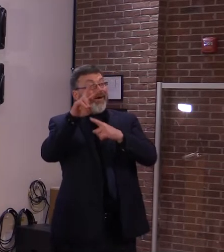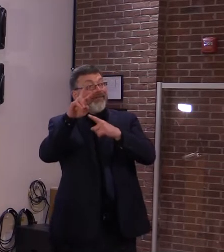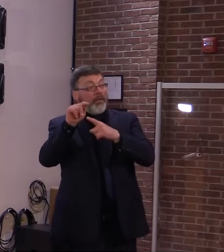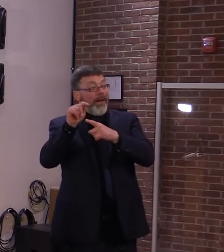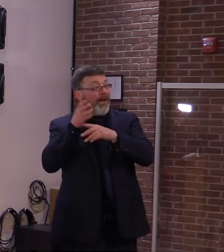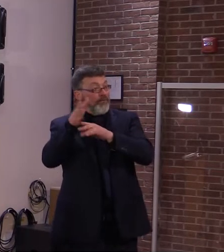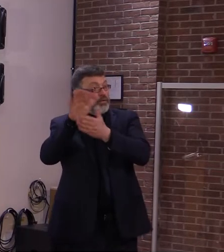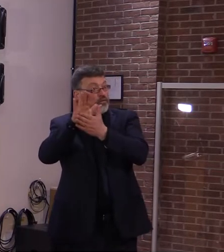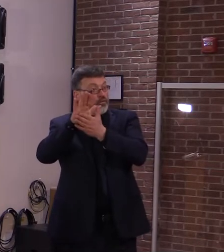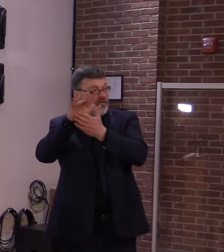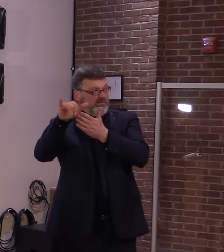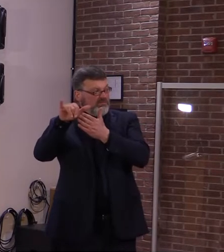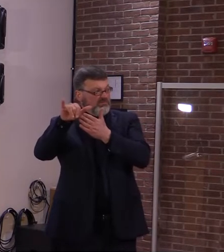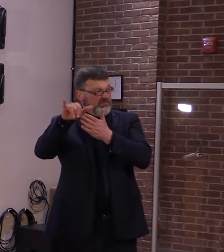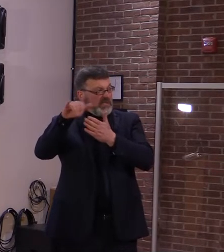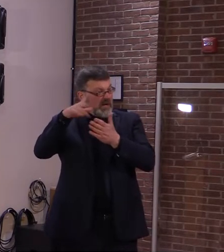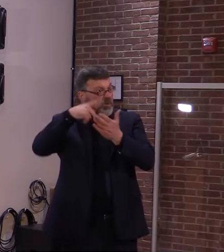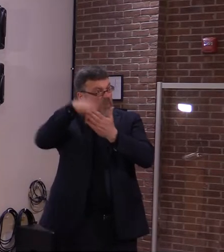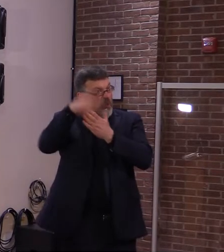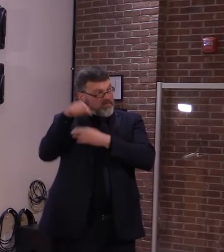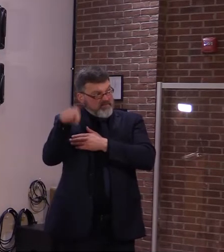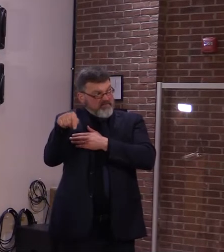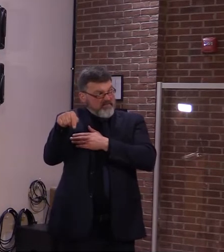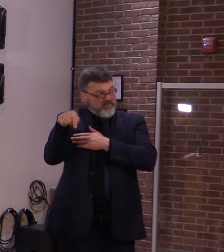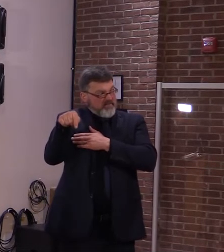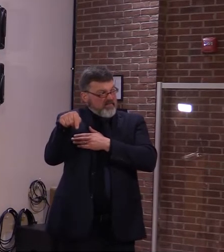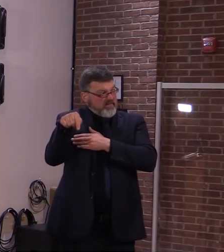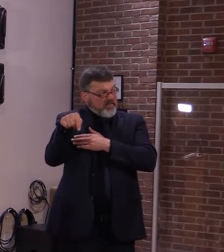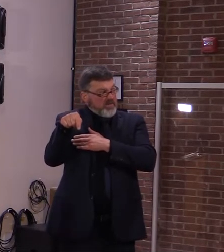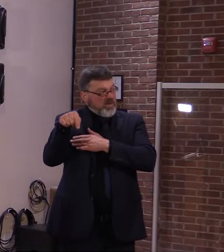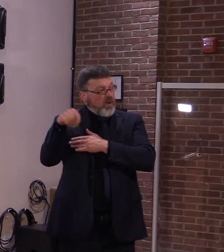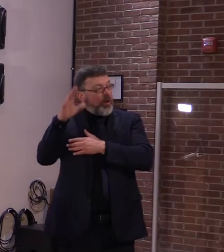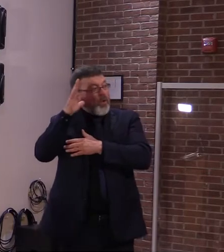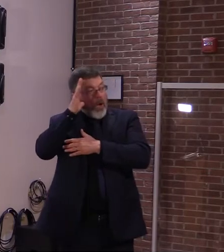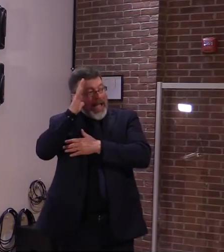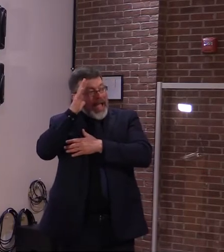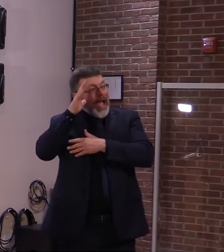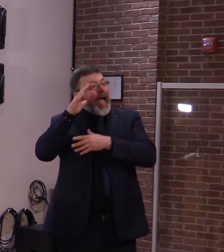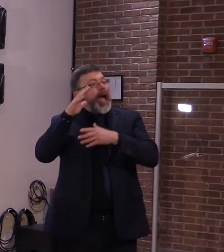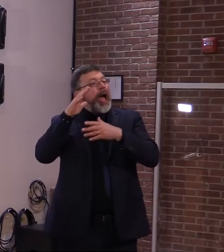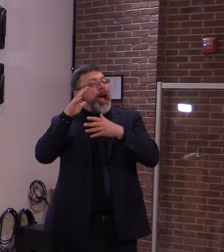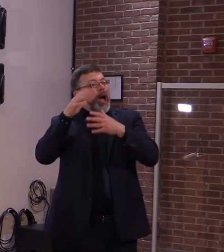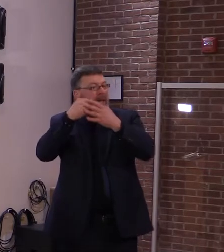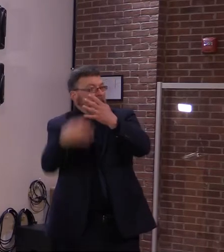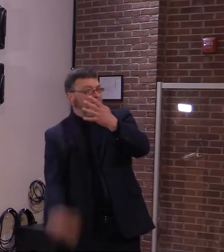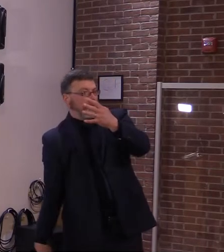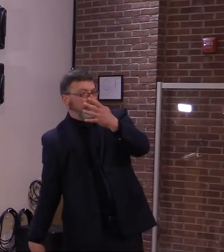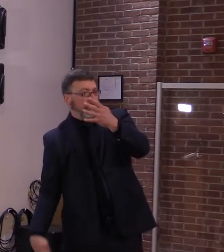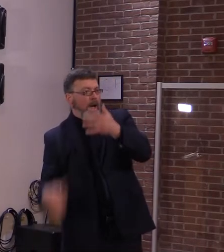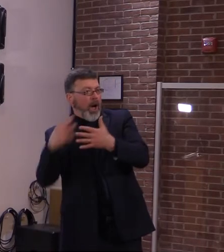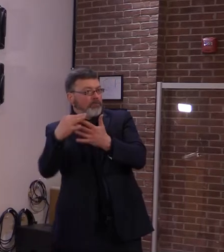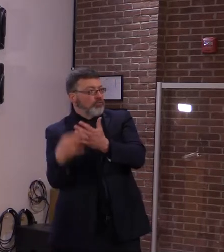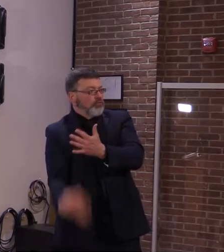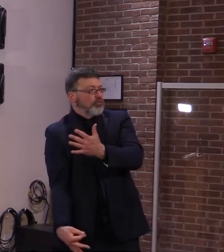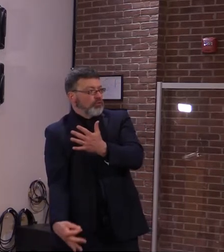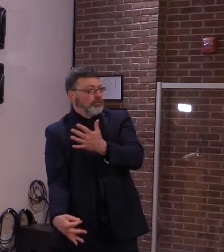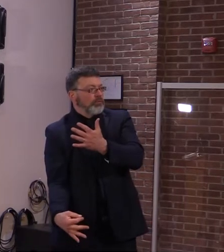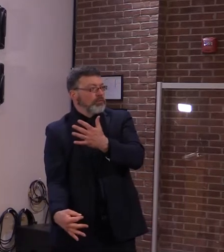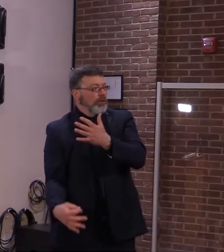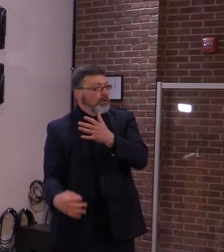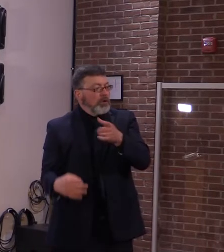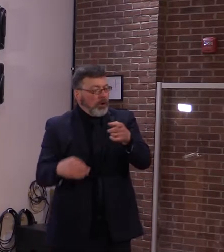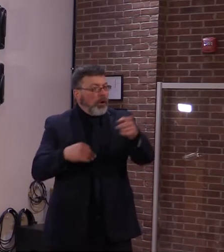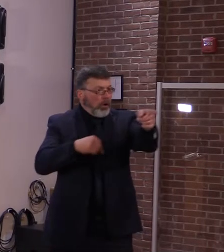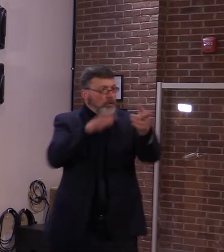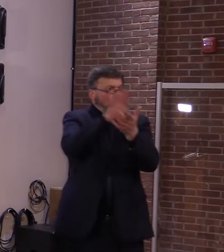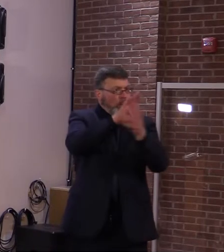capacity of programs statewide so there's more options for students and families across the state that include not only schools, but summer camps